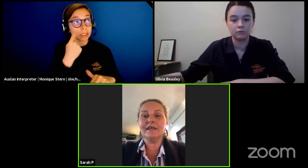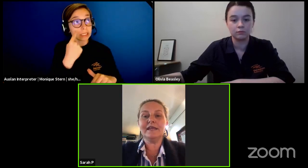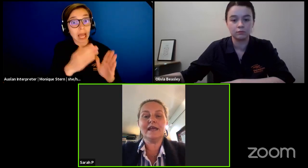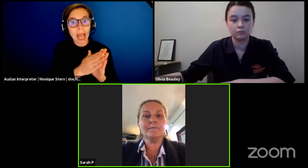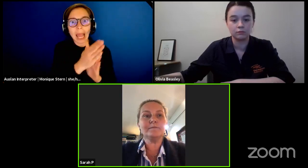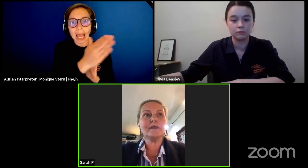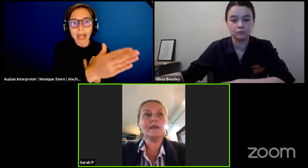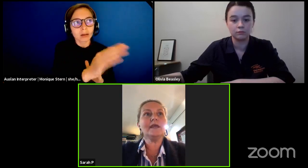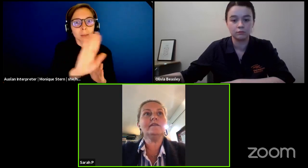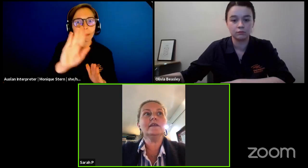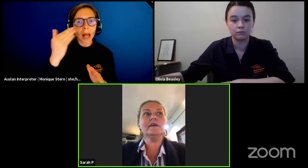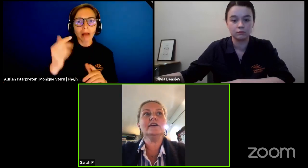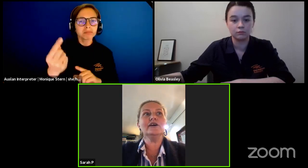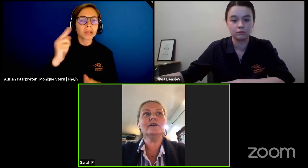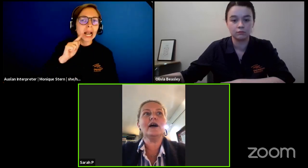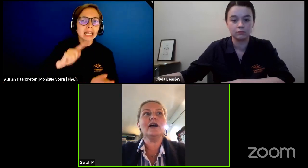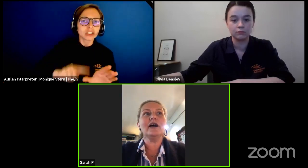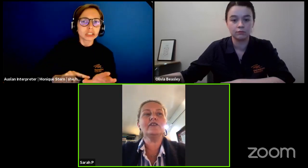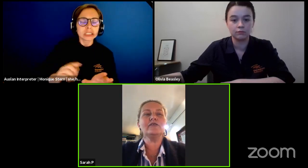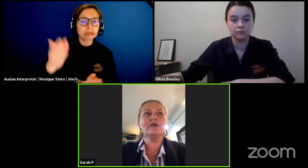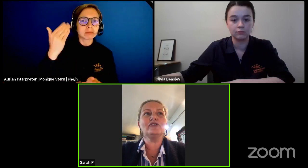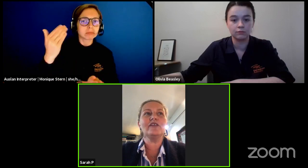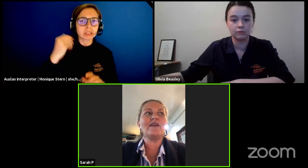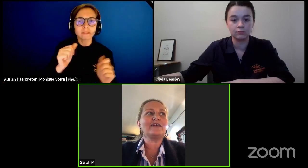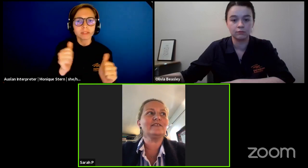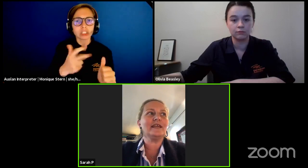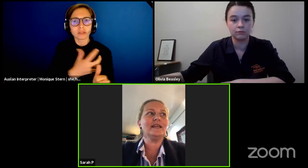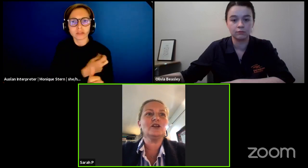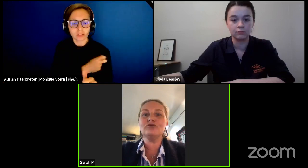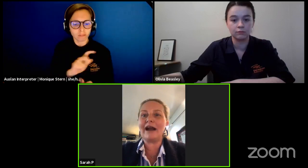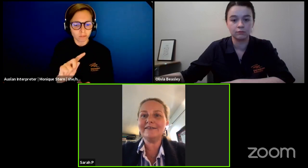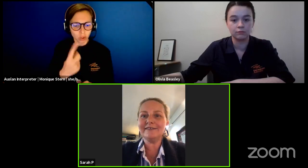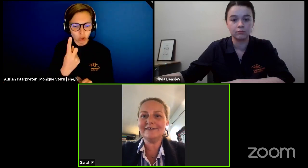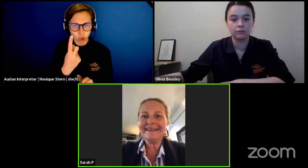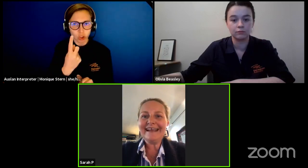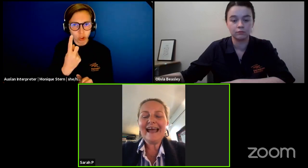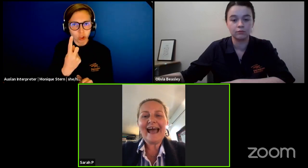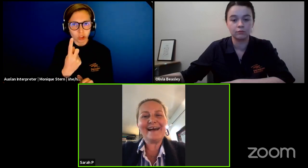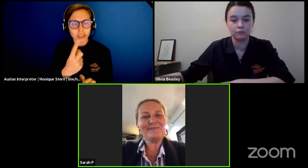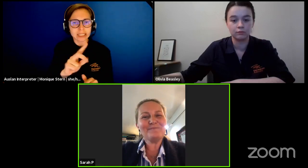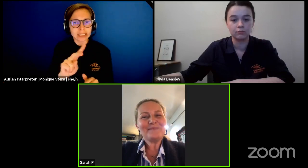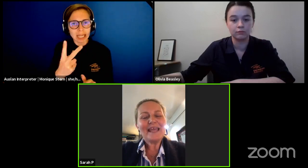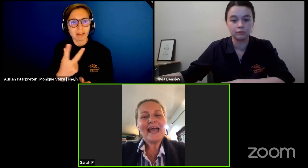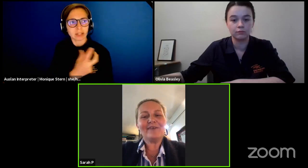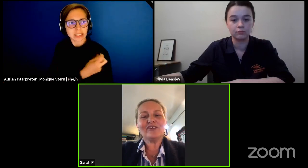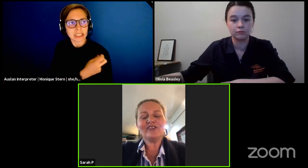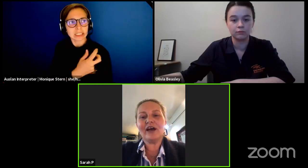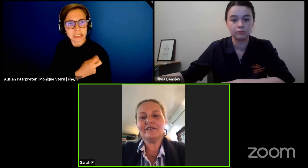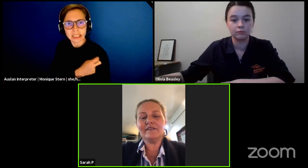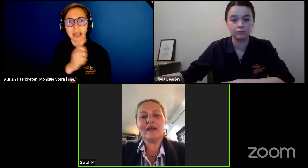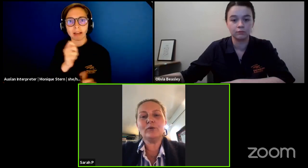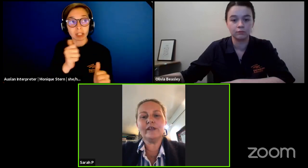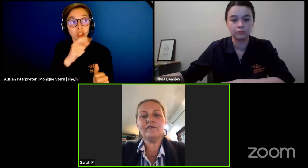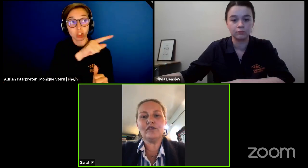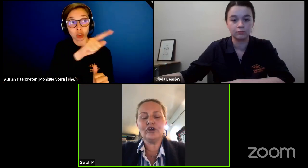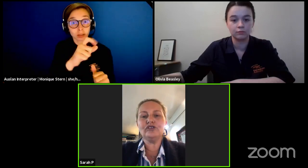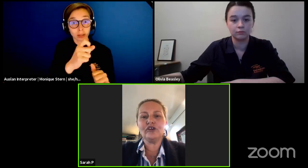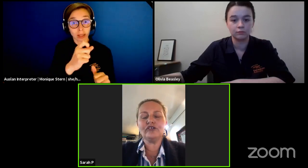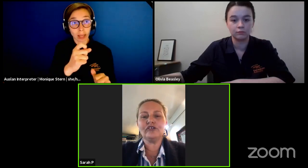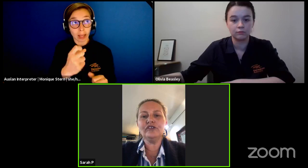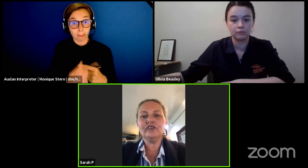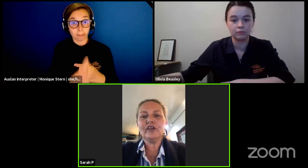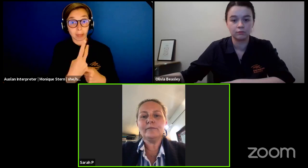in the I suppose the vaccine race have decided that they will give